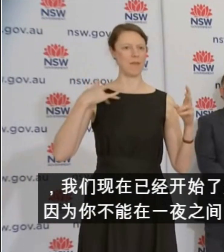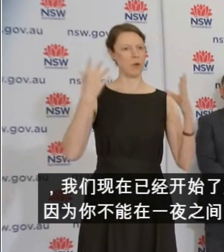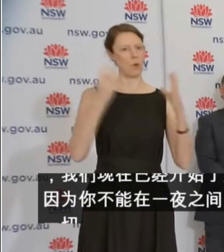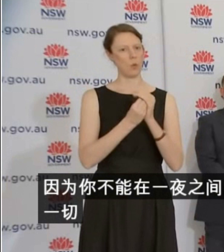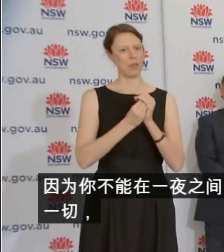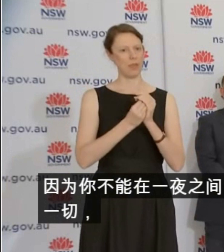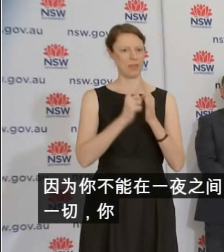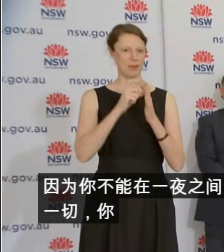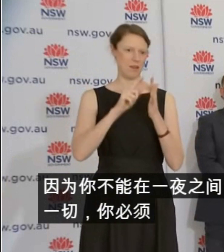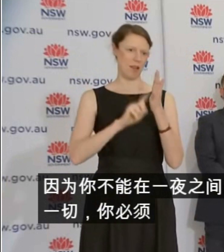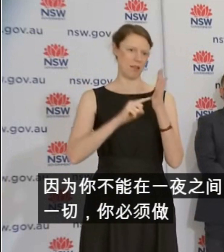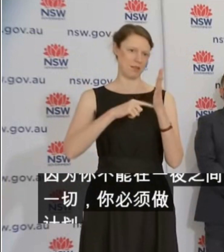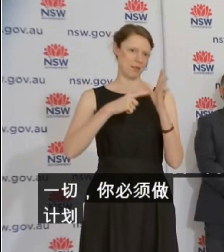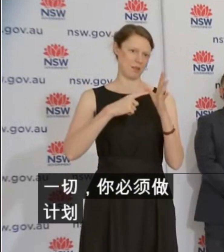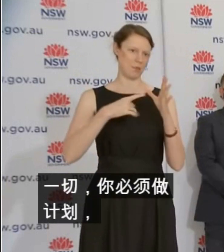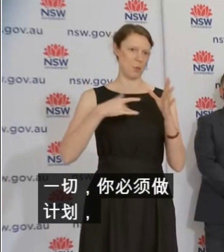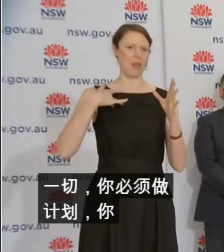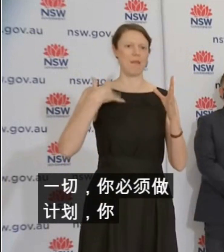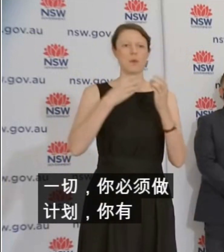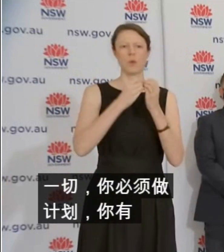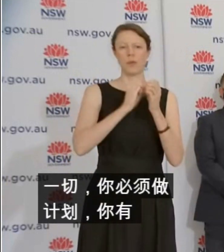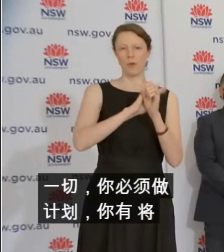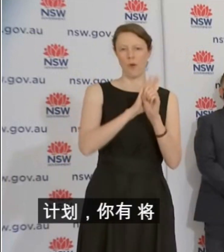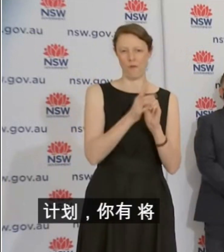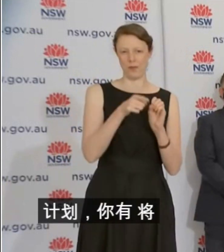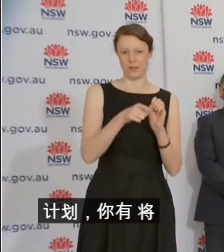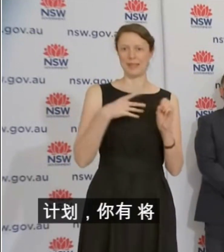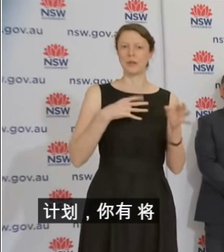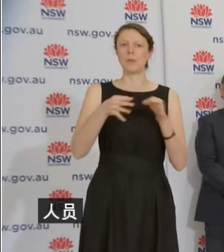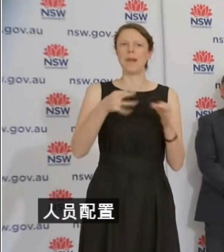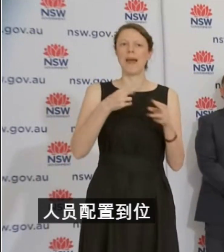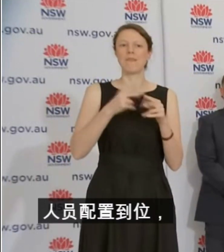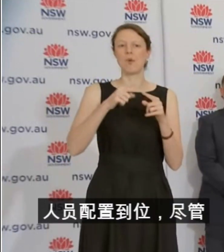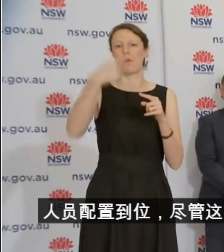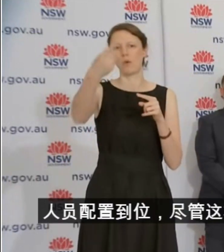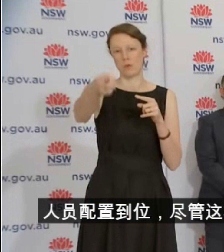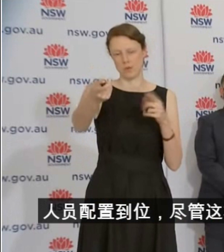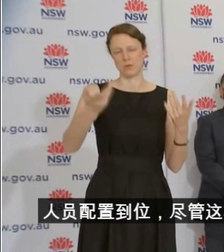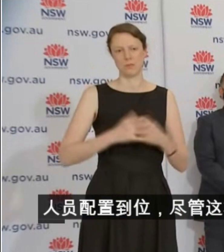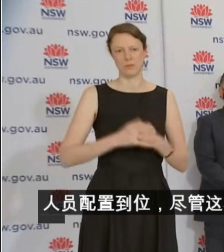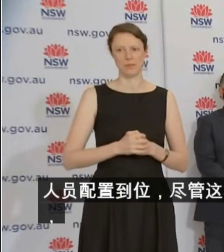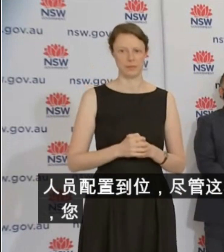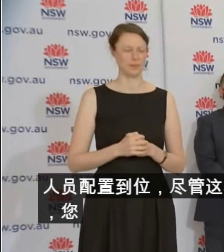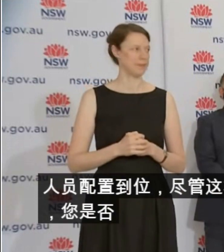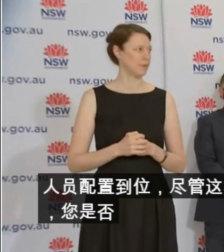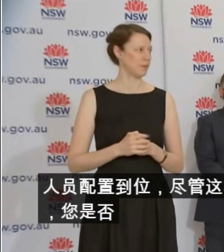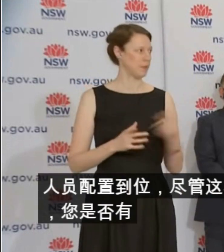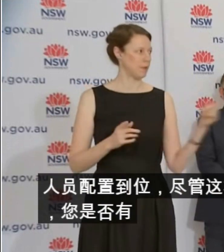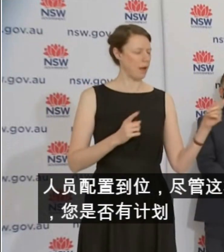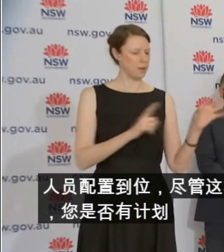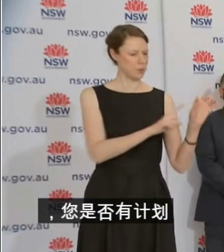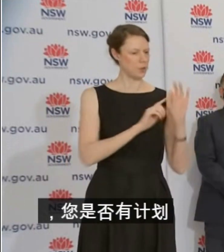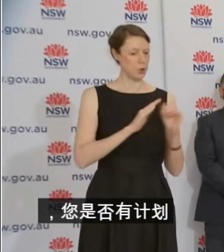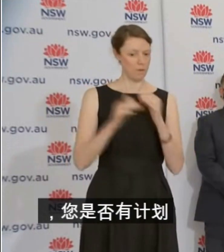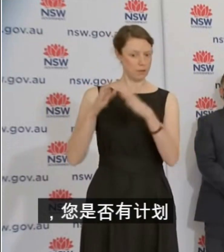literally change everything overnight. You have to do the planning and you have to put things in place. Just on the surge staffing itself though, how long will that be in place? Do you have